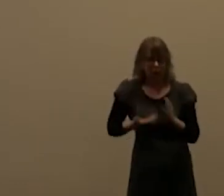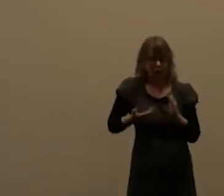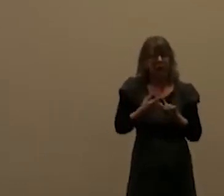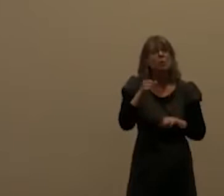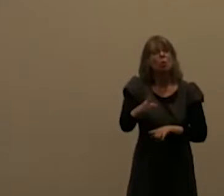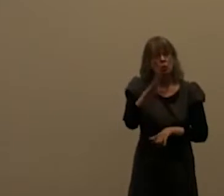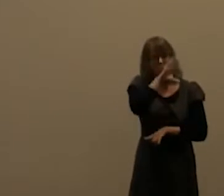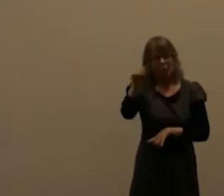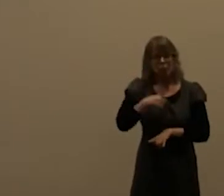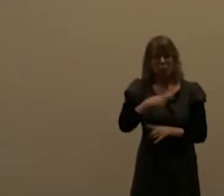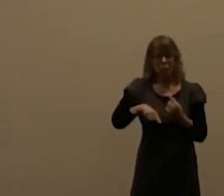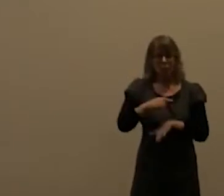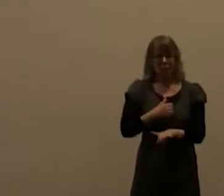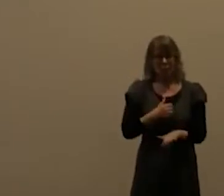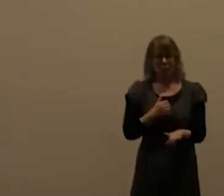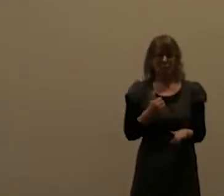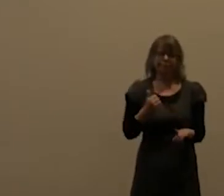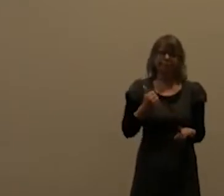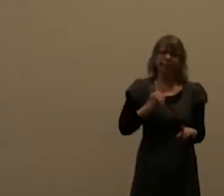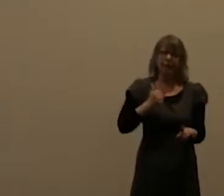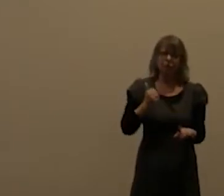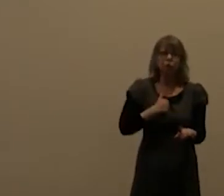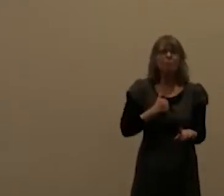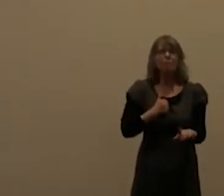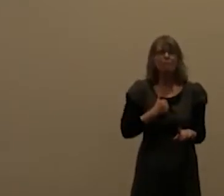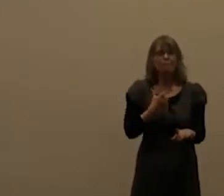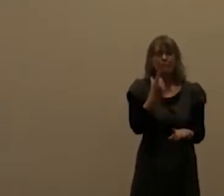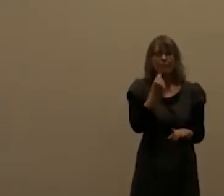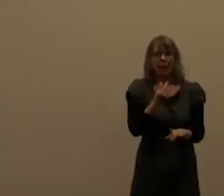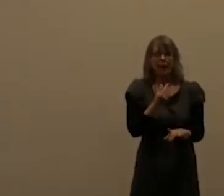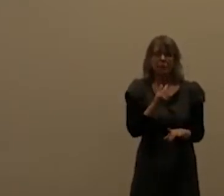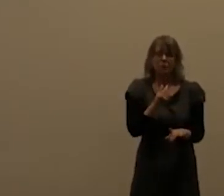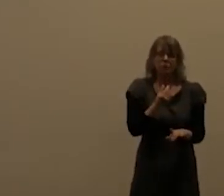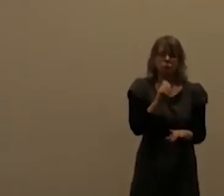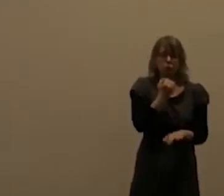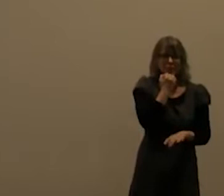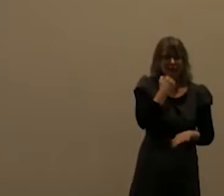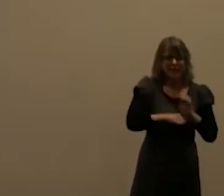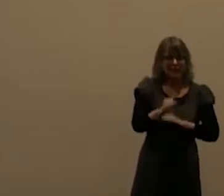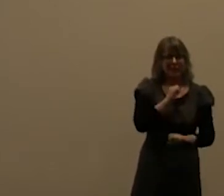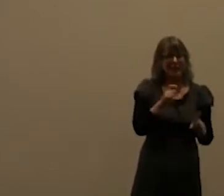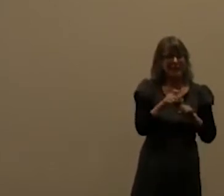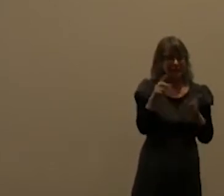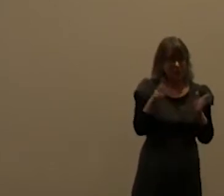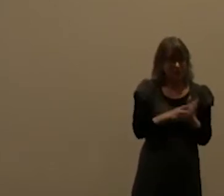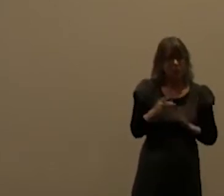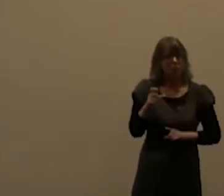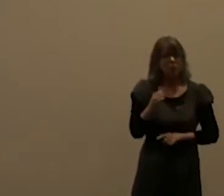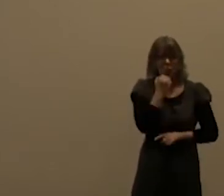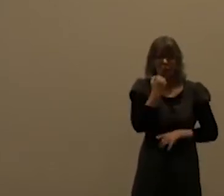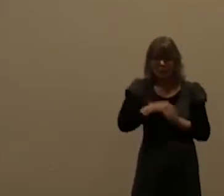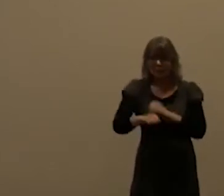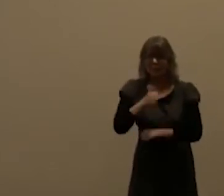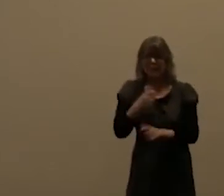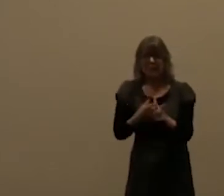out is a lot of people assume when we're using Dataverse or Teams, we can only have data in Dataverse. If you still have data in SharePoint or Excel or